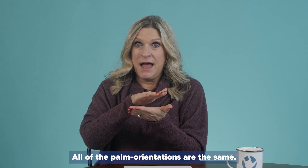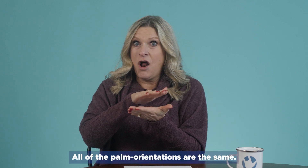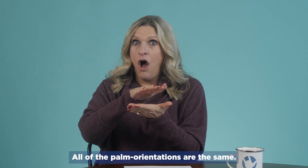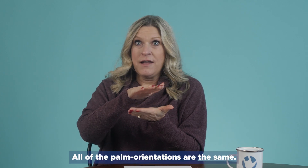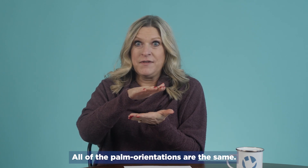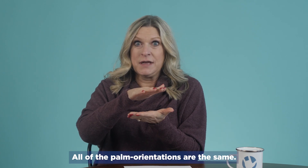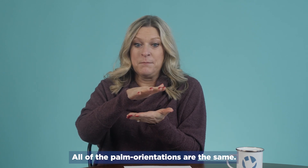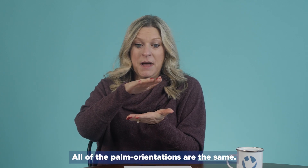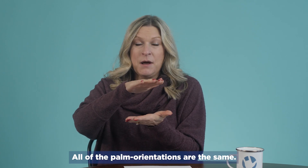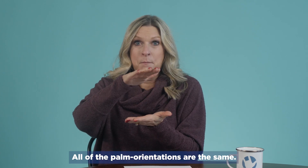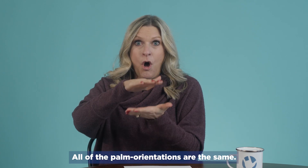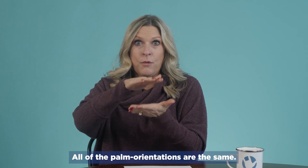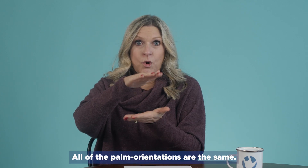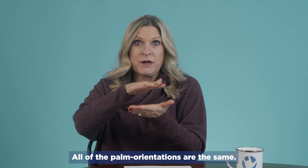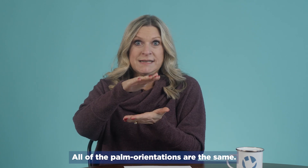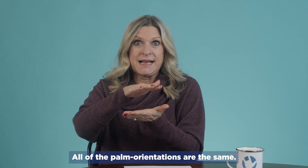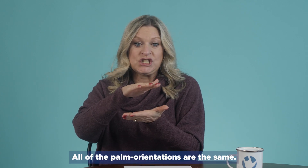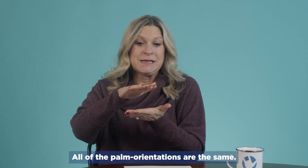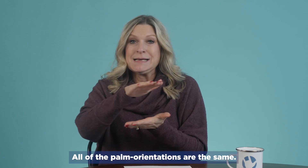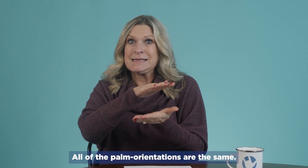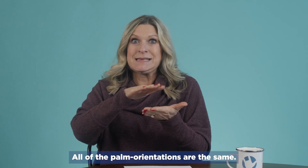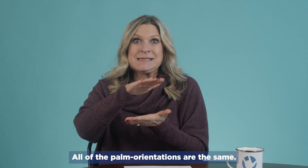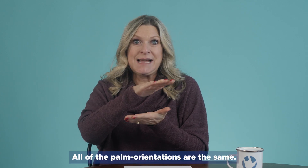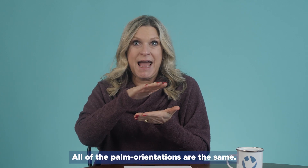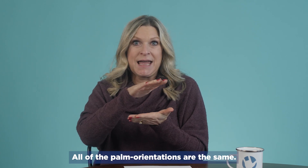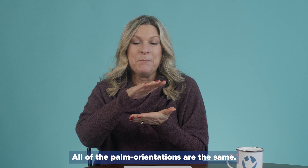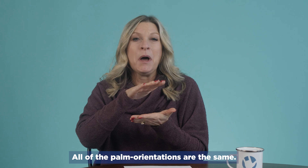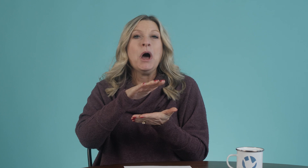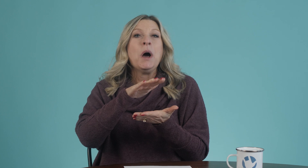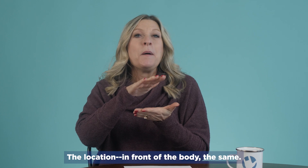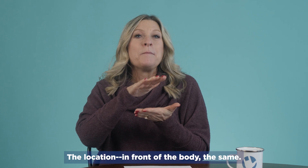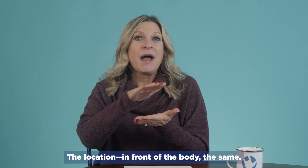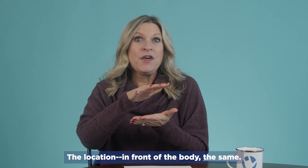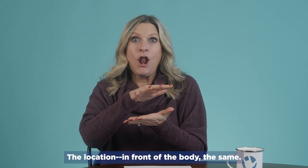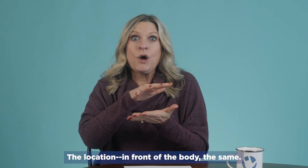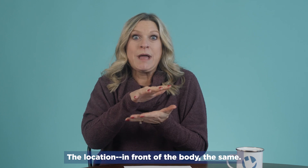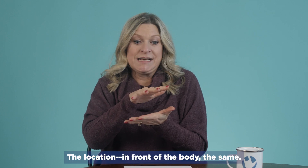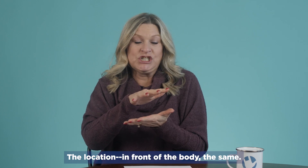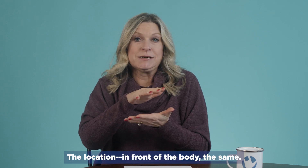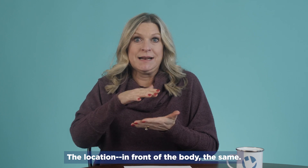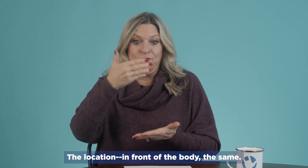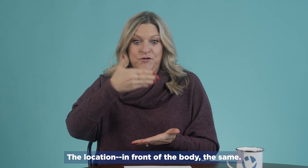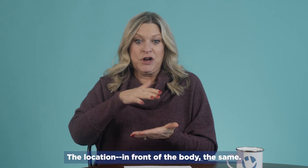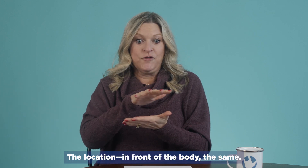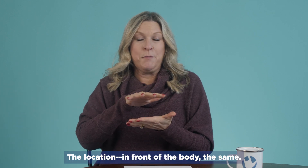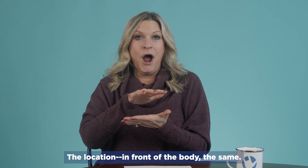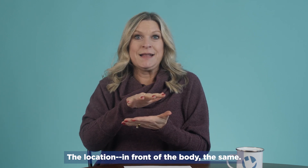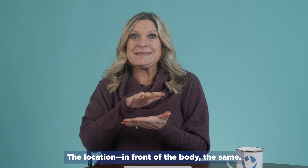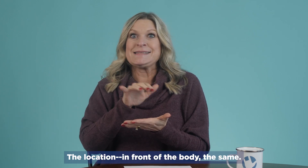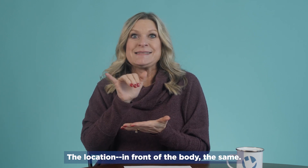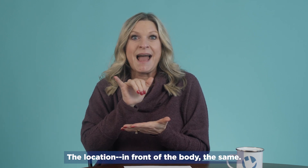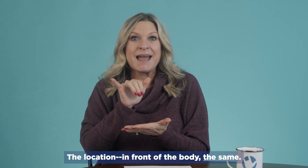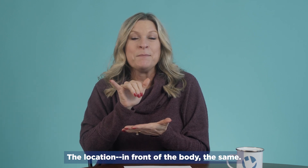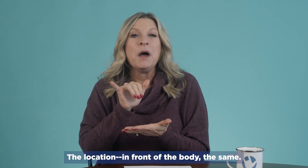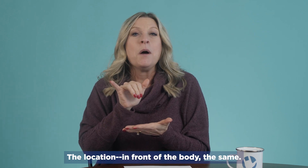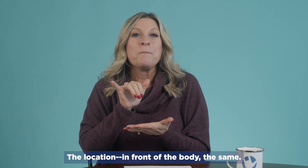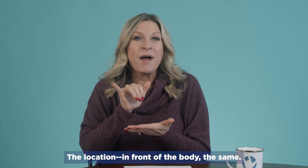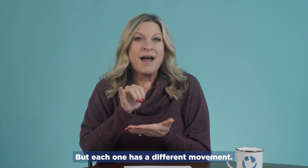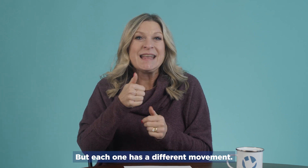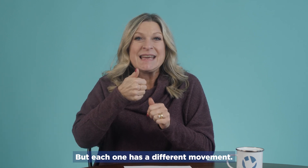All of them probably intestine are the same. The location in front of her body is the same, but